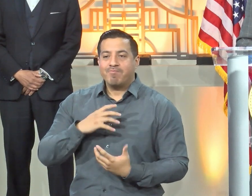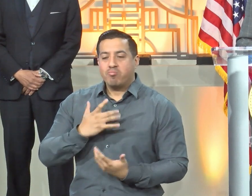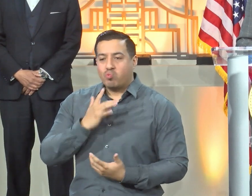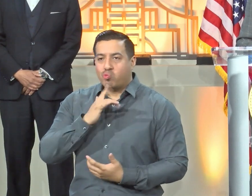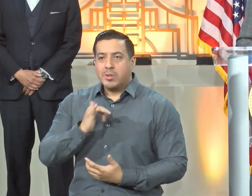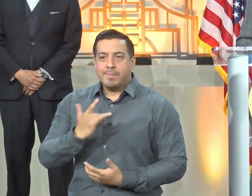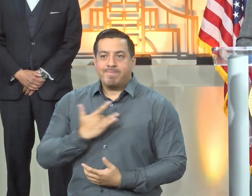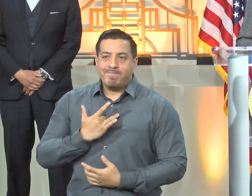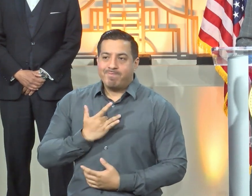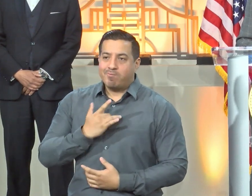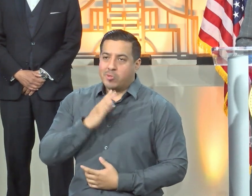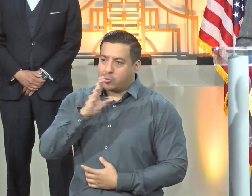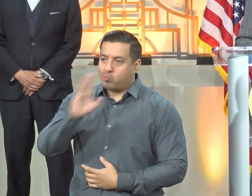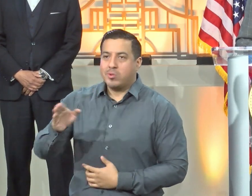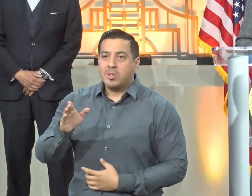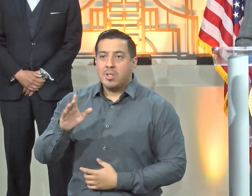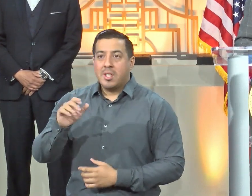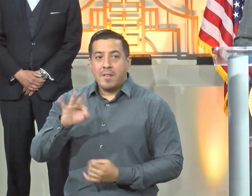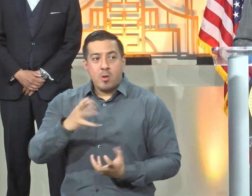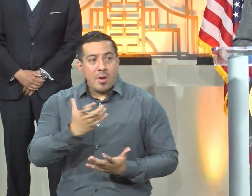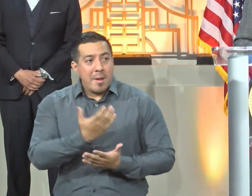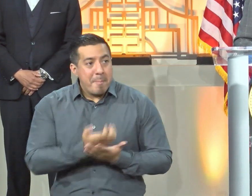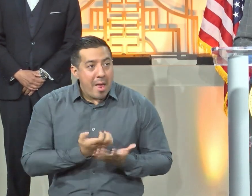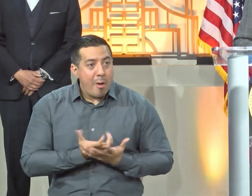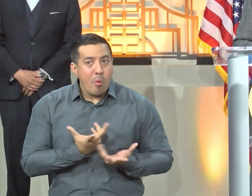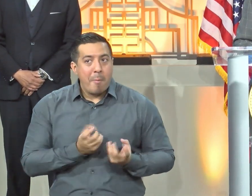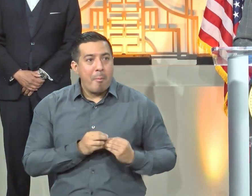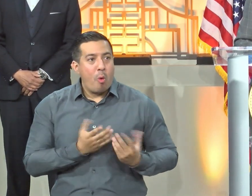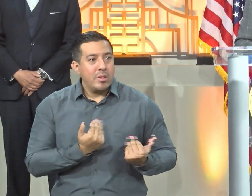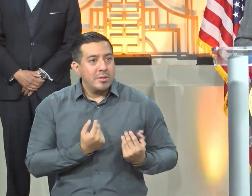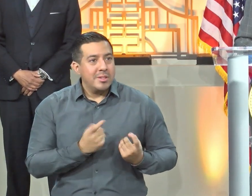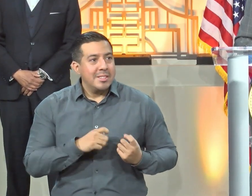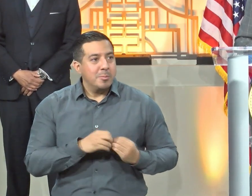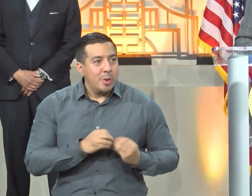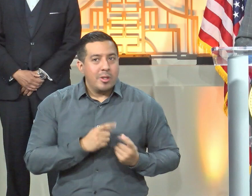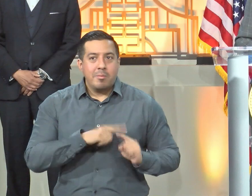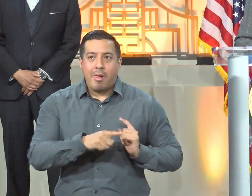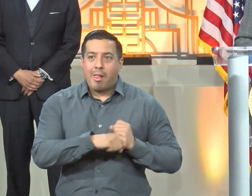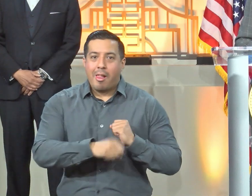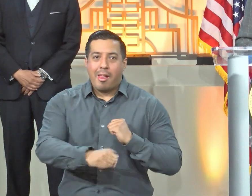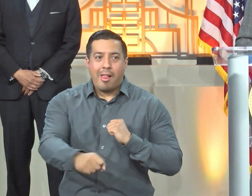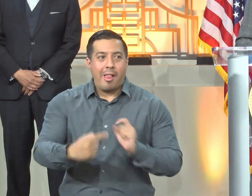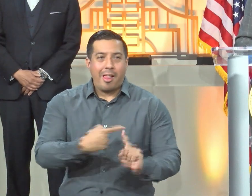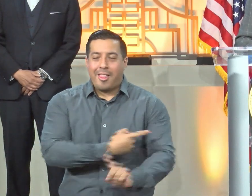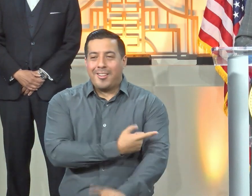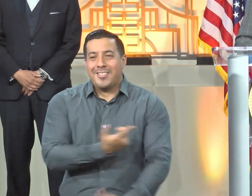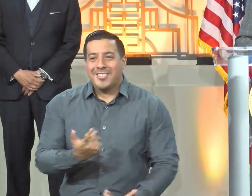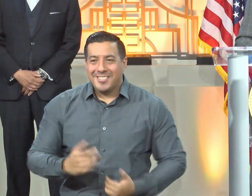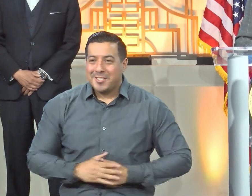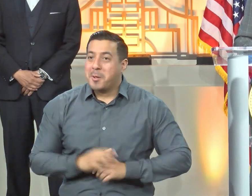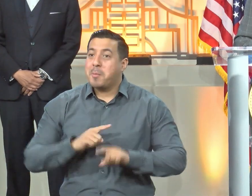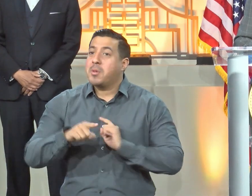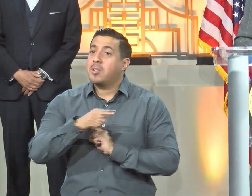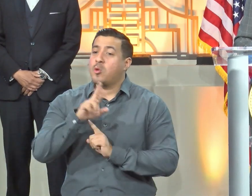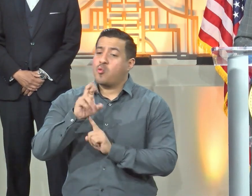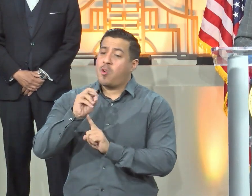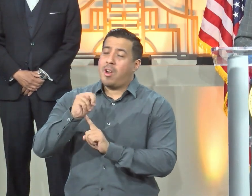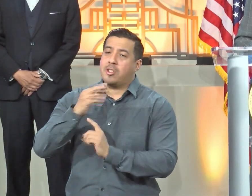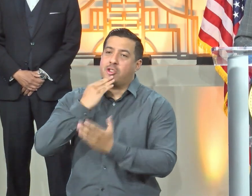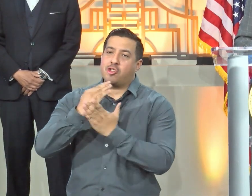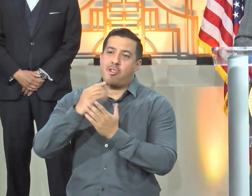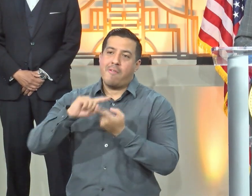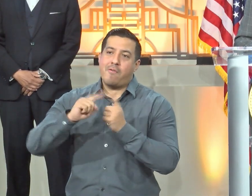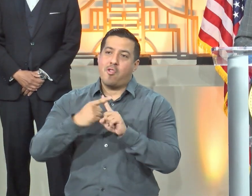point, where you're begging for more. Give me more, give me more. Ron has been a very good